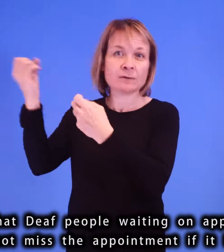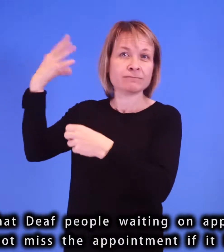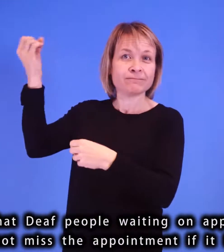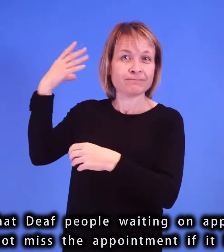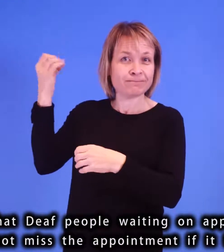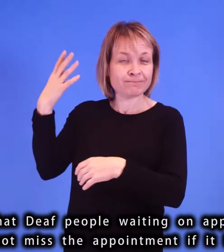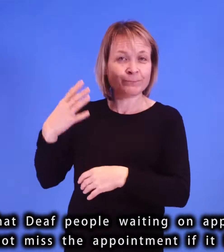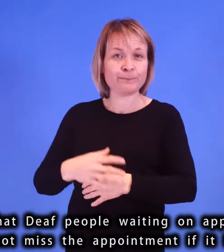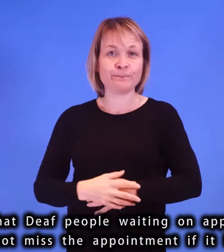is announced.